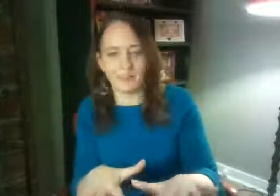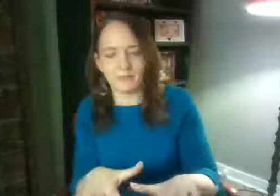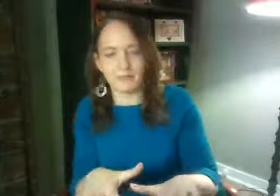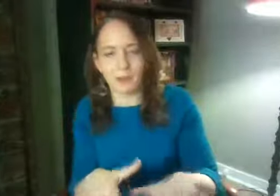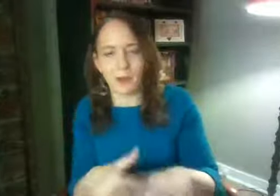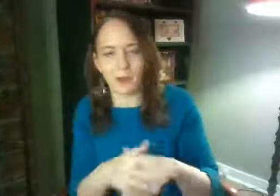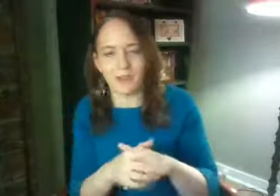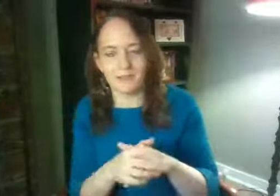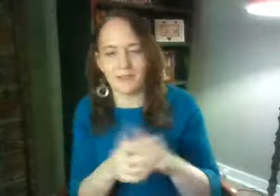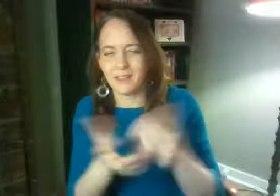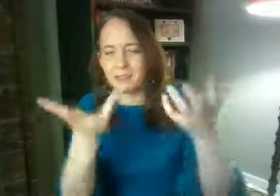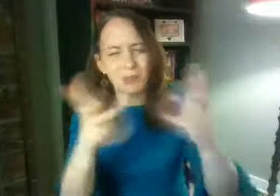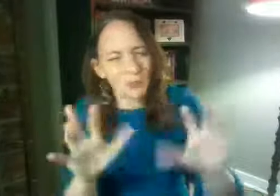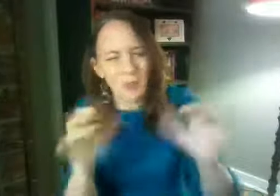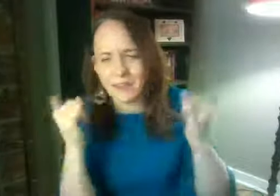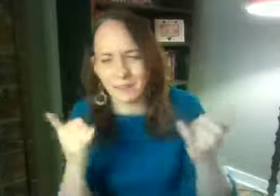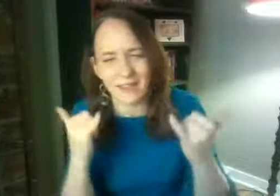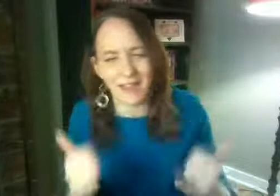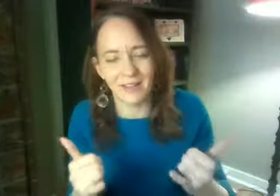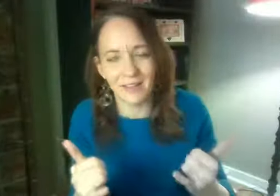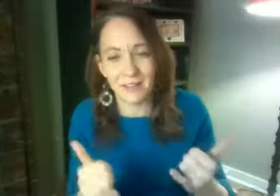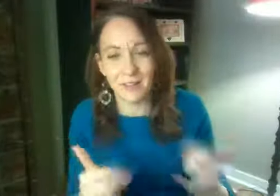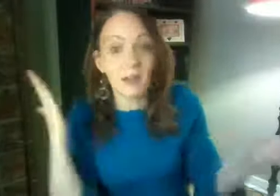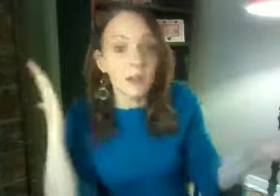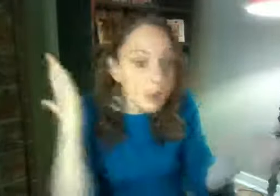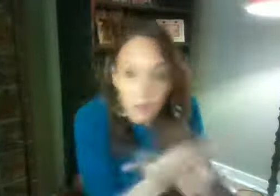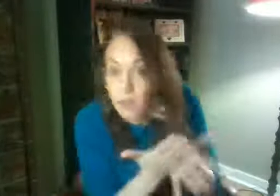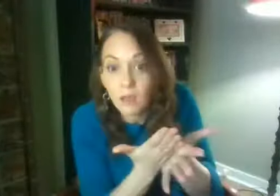it for don't want. You don't want it right now. So you're like,